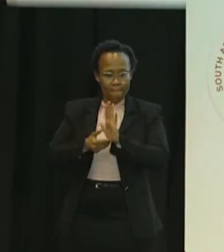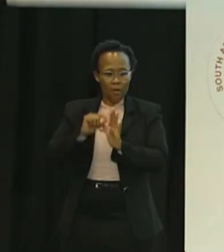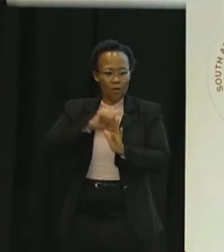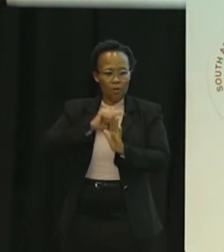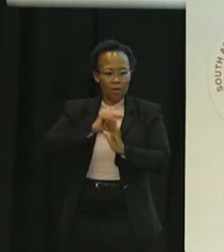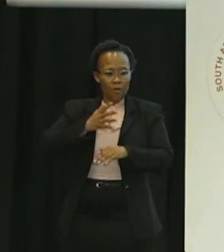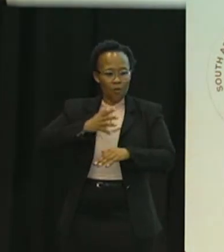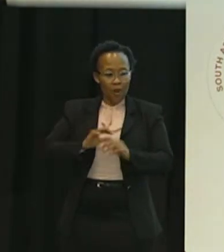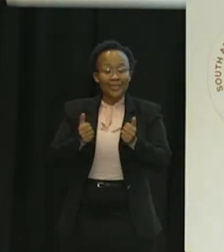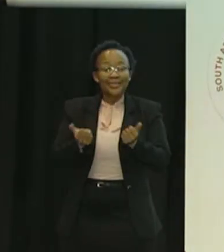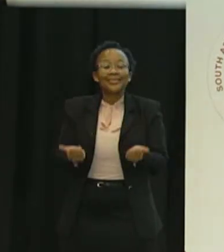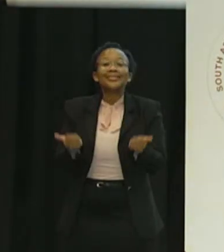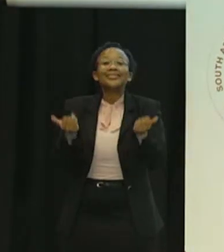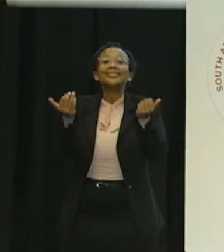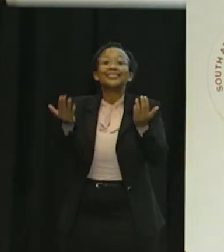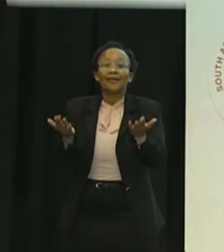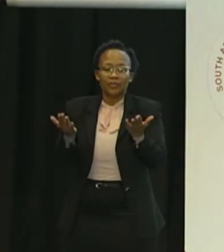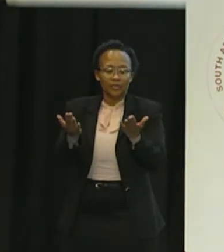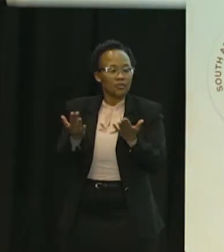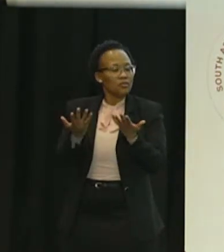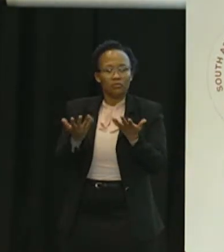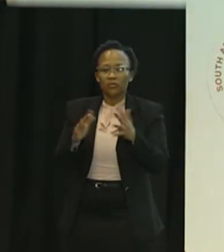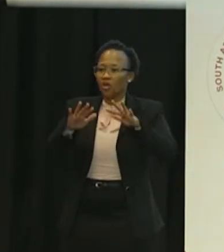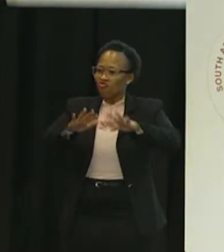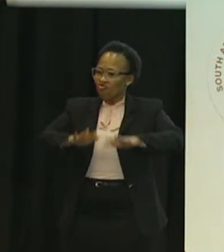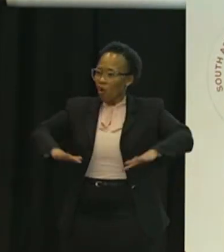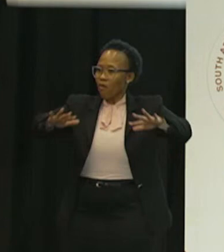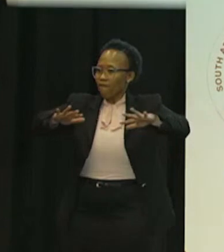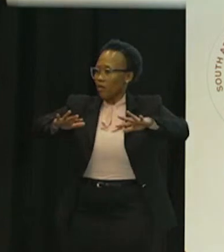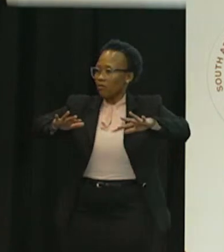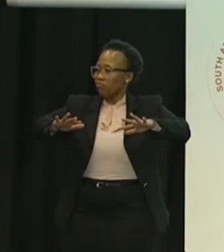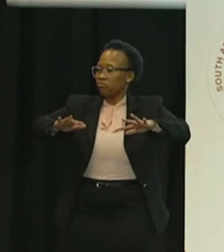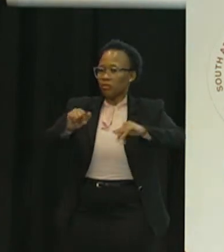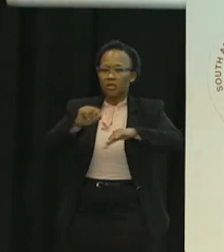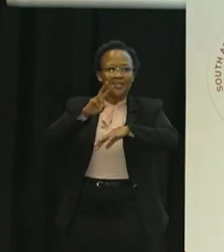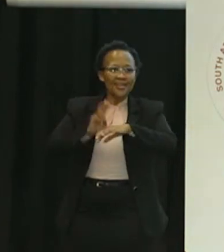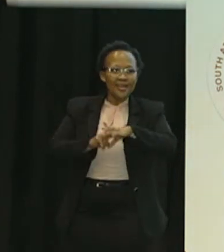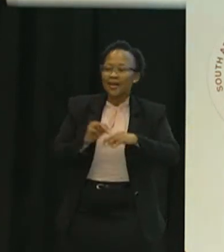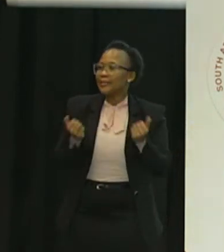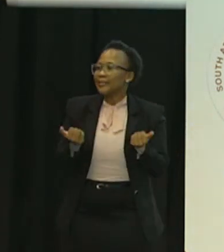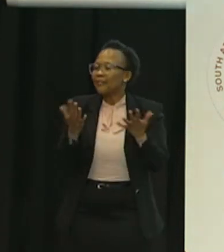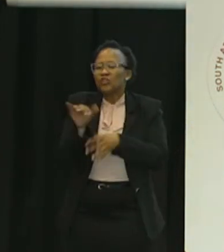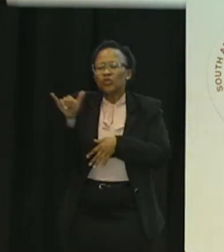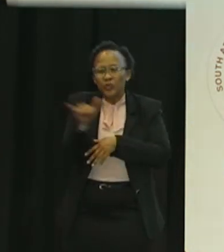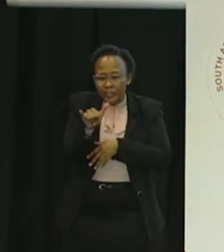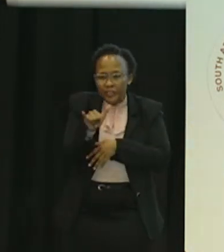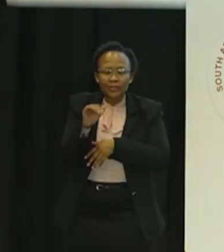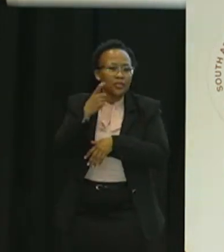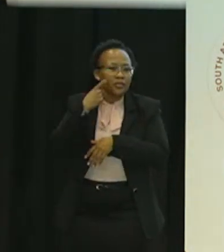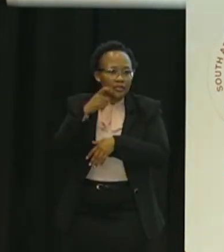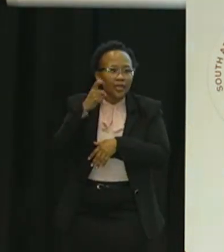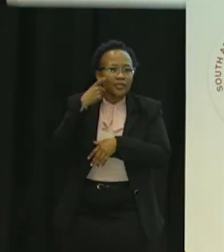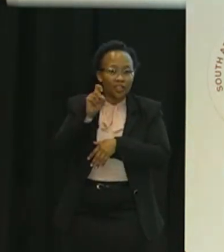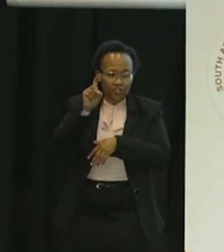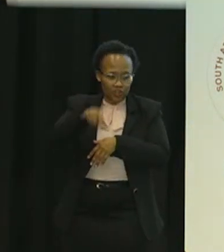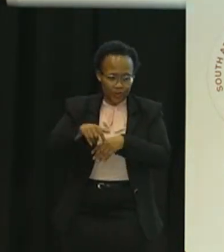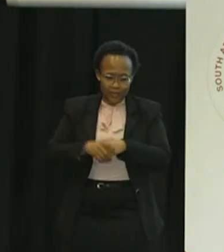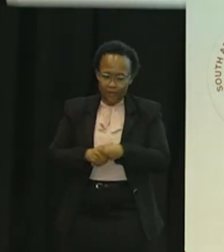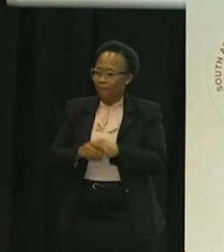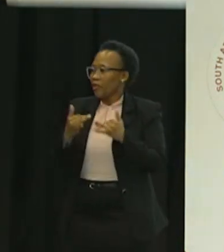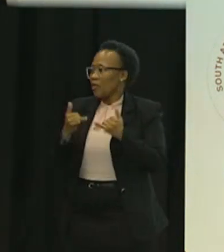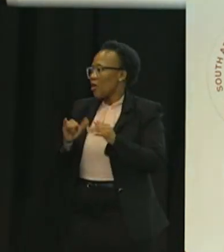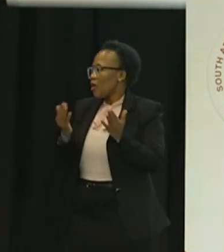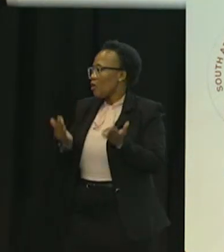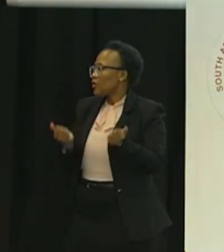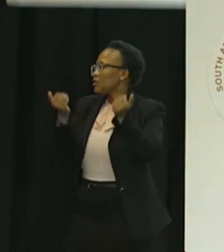What is it that can be scaled? Which geography requires what kind of services? This is to improve the quality of services that are